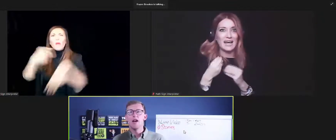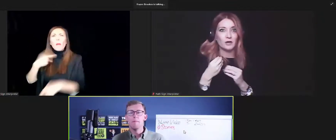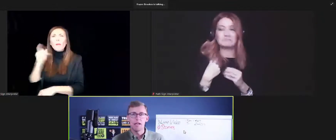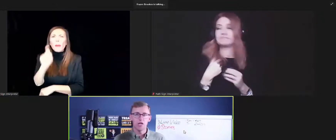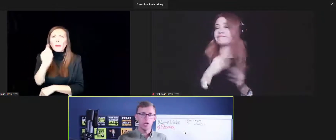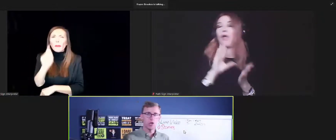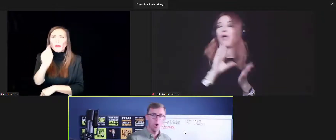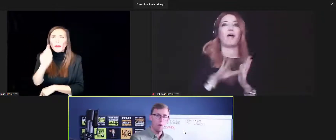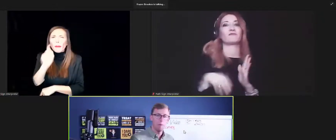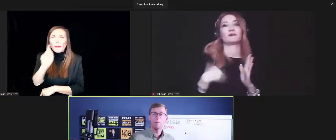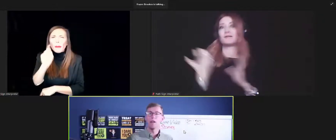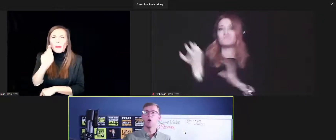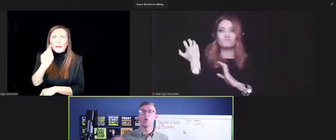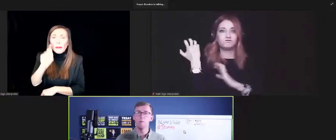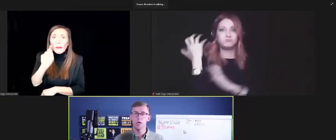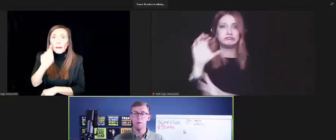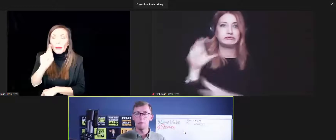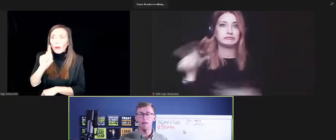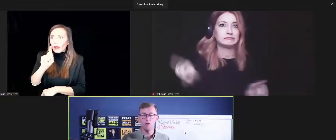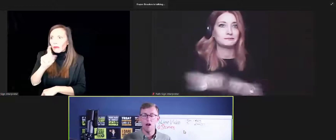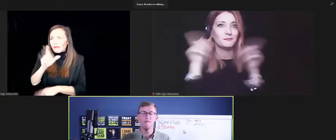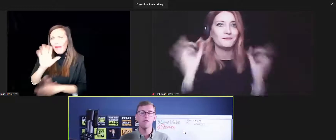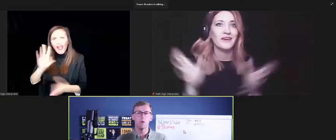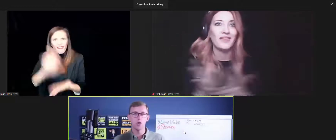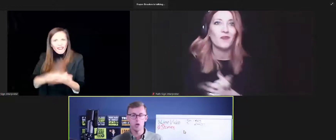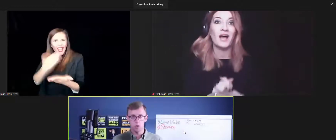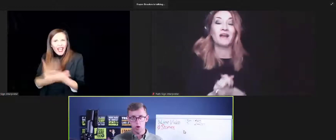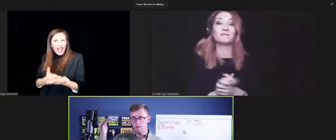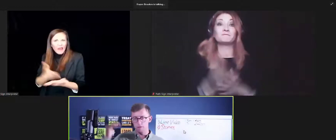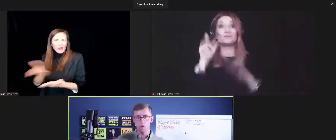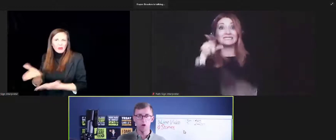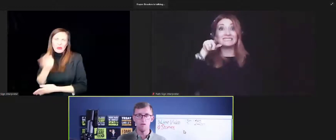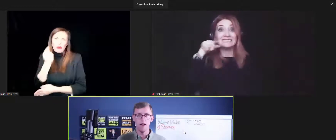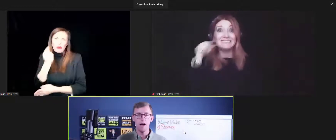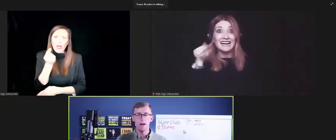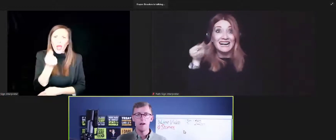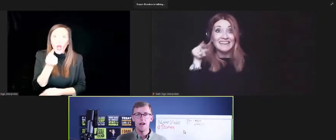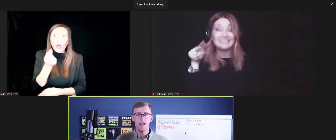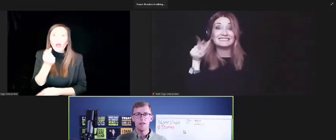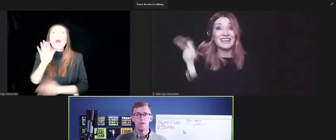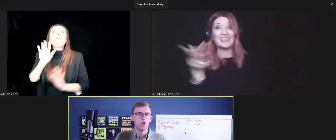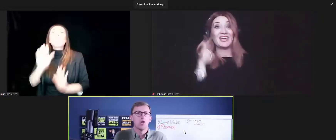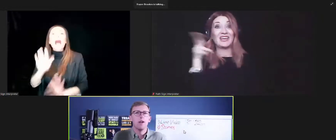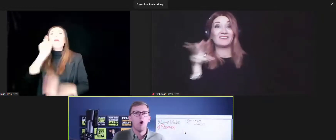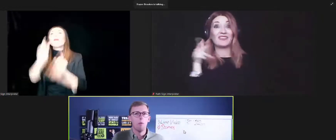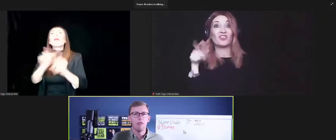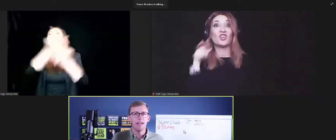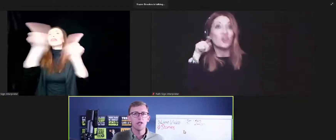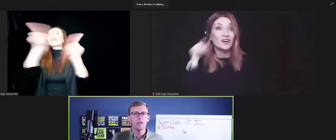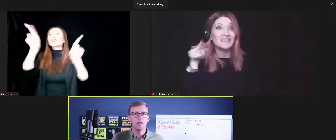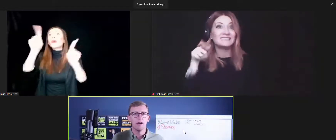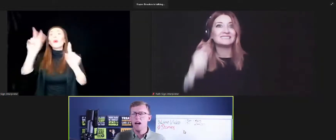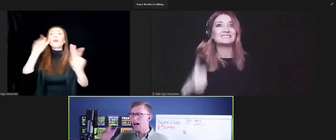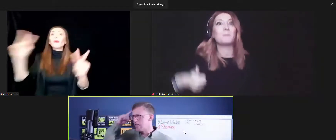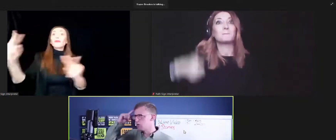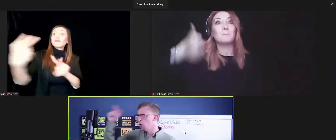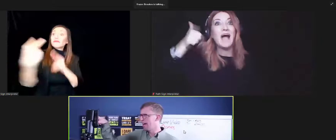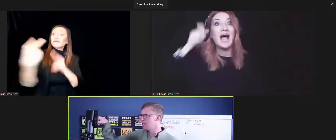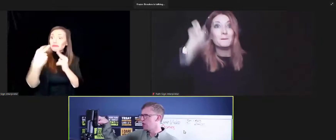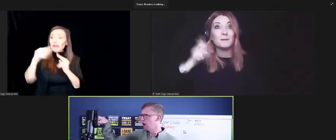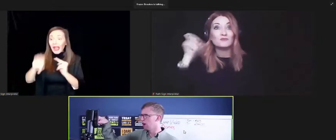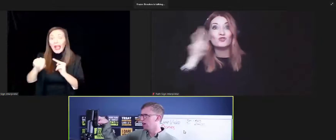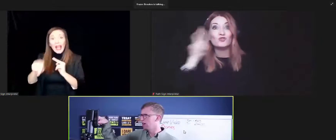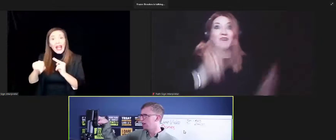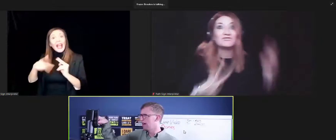entertained because they saw people they looked up to, people they've got influence. Someone's got influence over, just doing normal things. He's walking